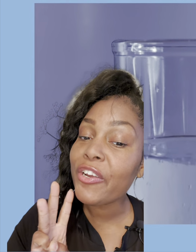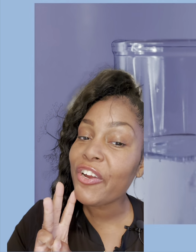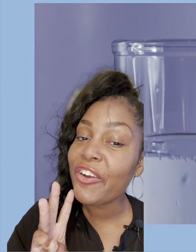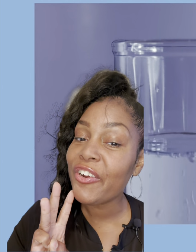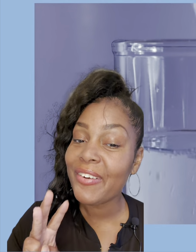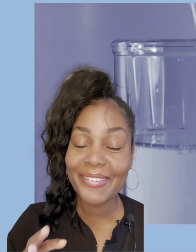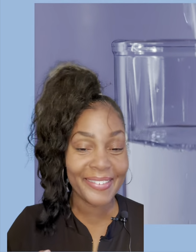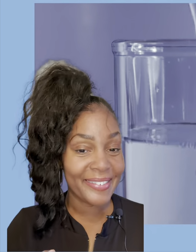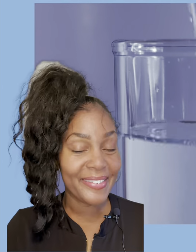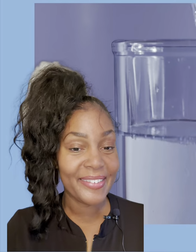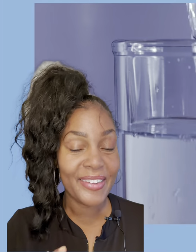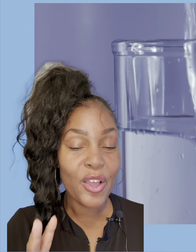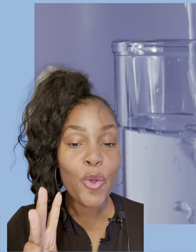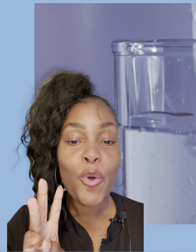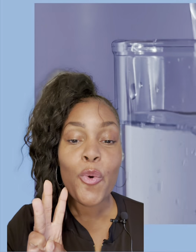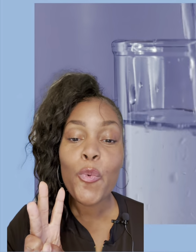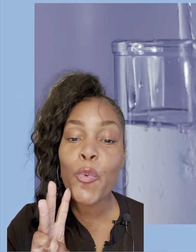water,